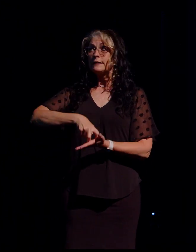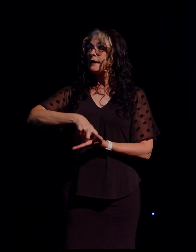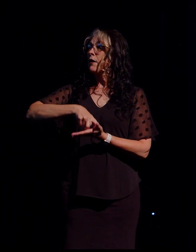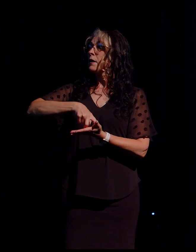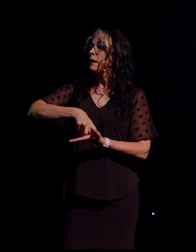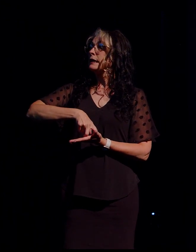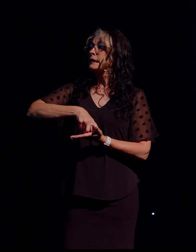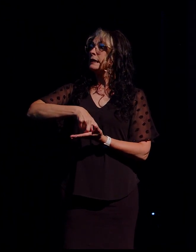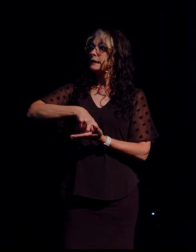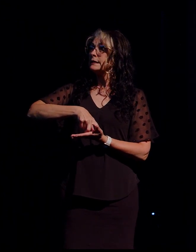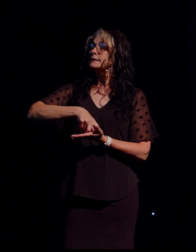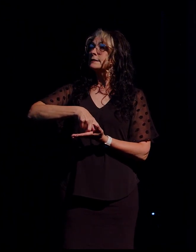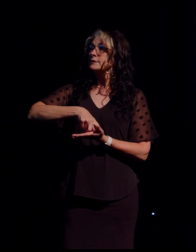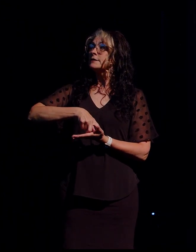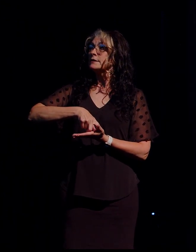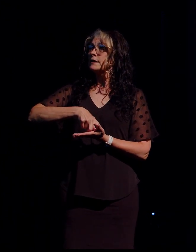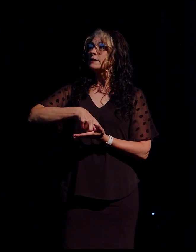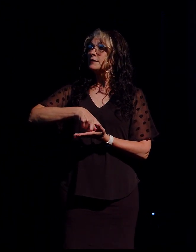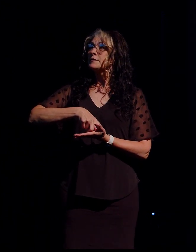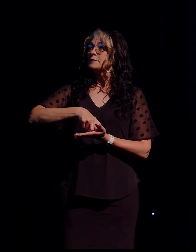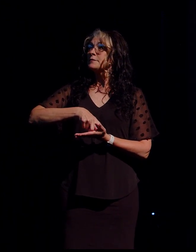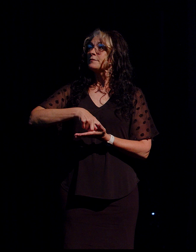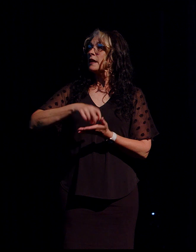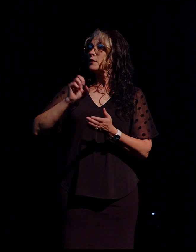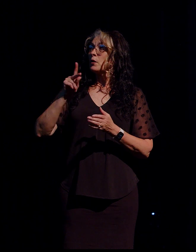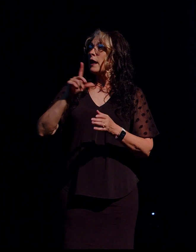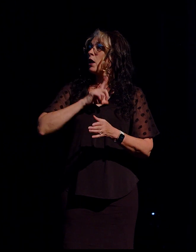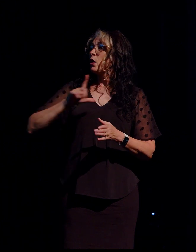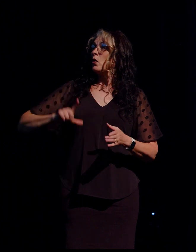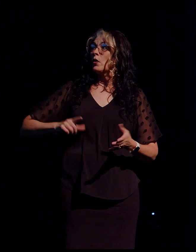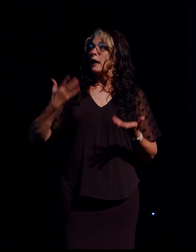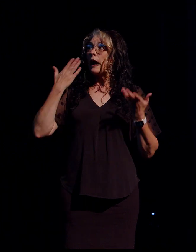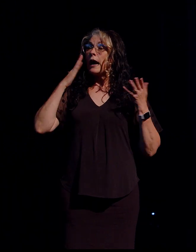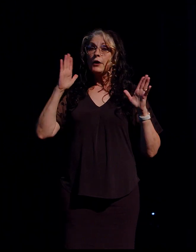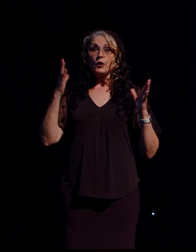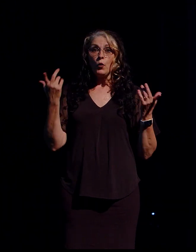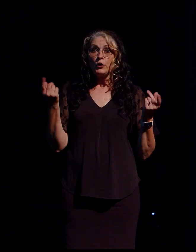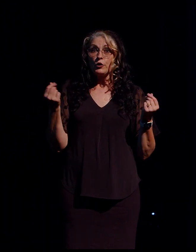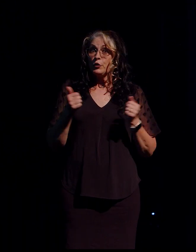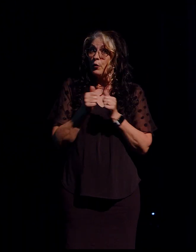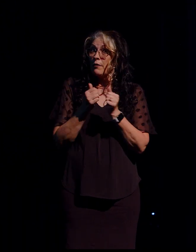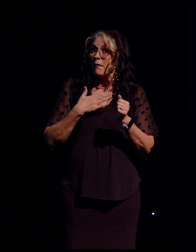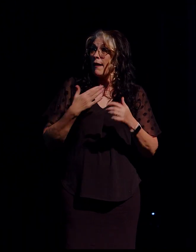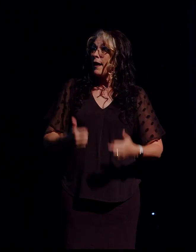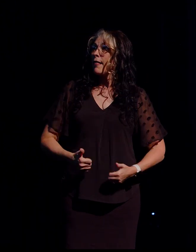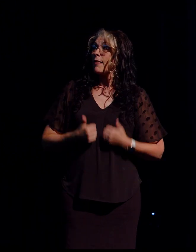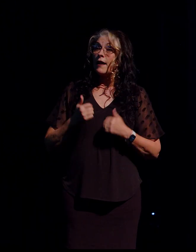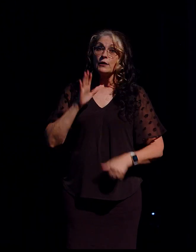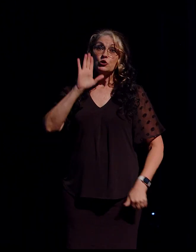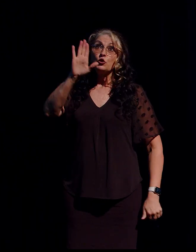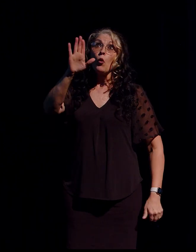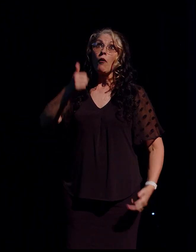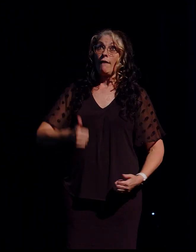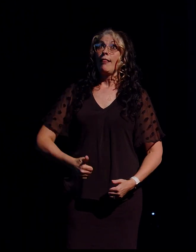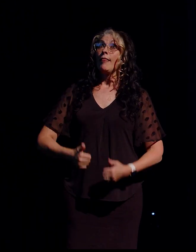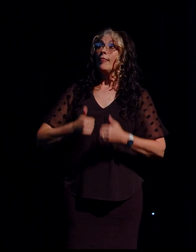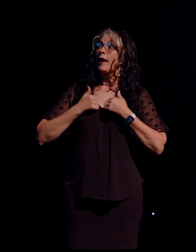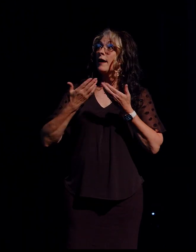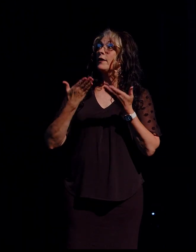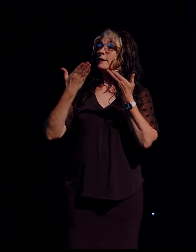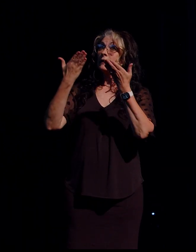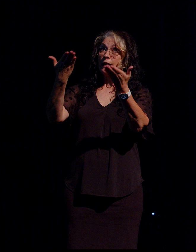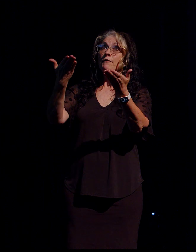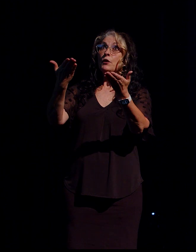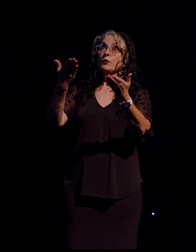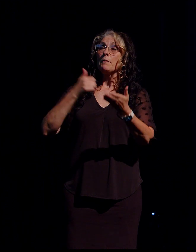knelt, and I went, okay, Lord, I don't know what to do with my life. It's yours. I'm going to give